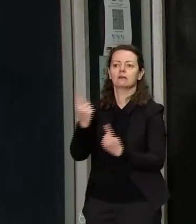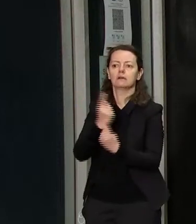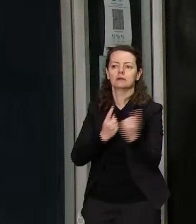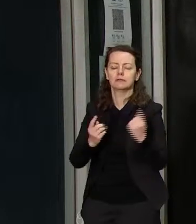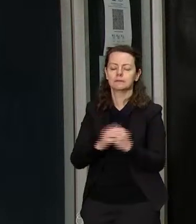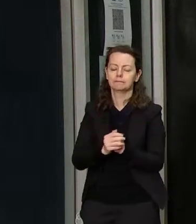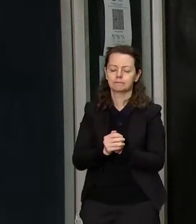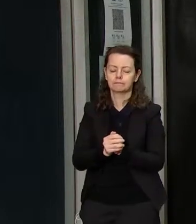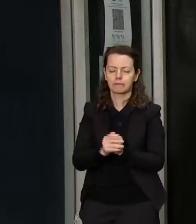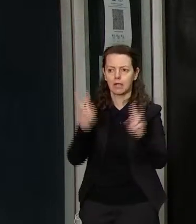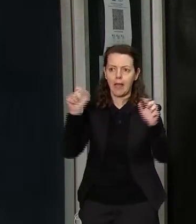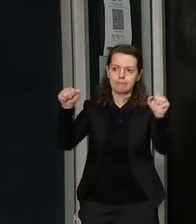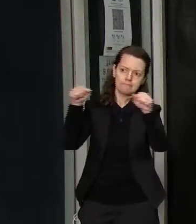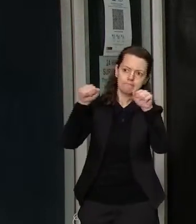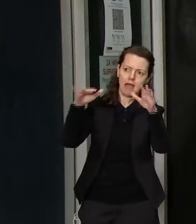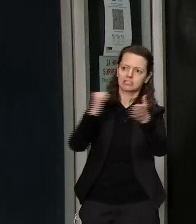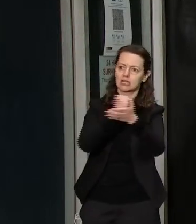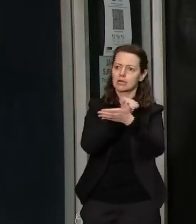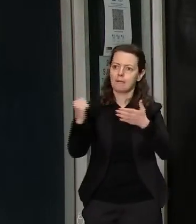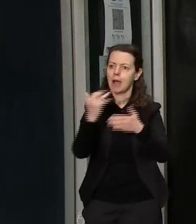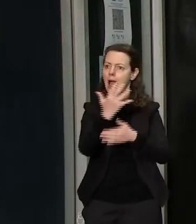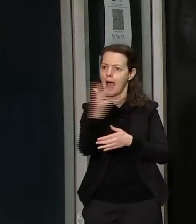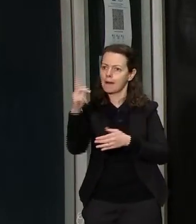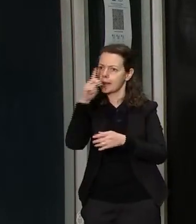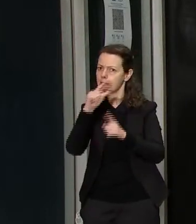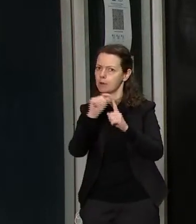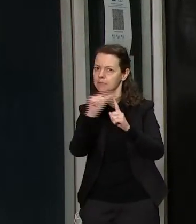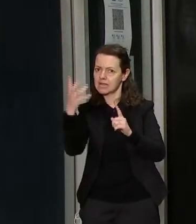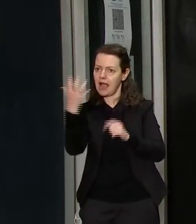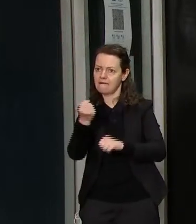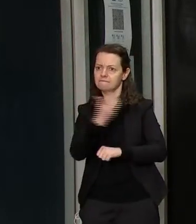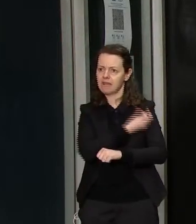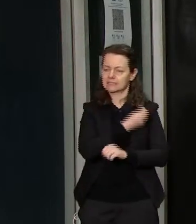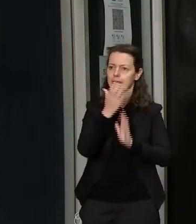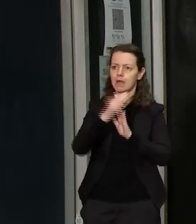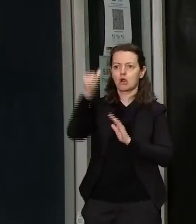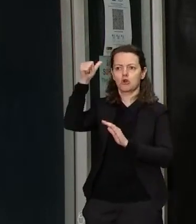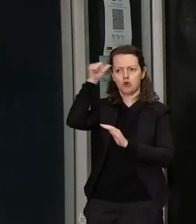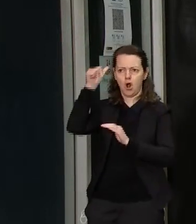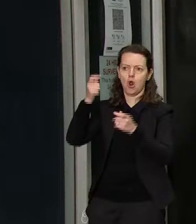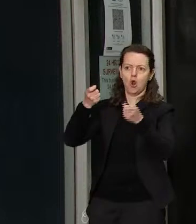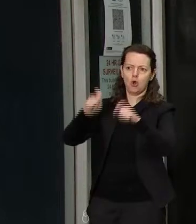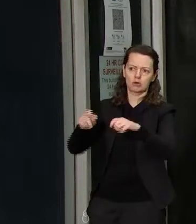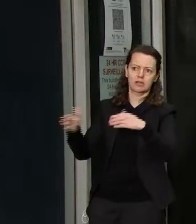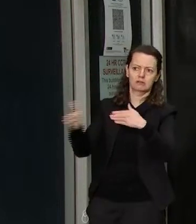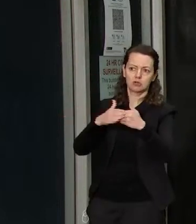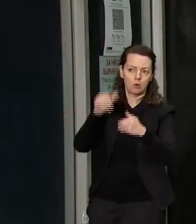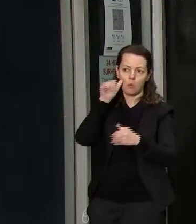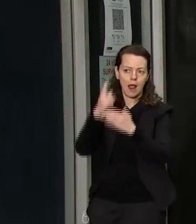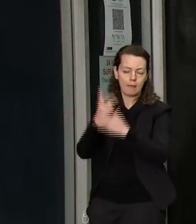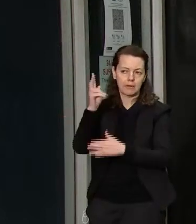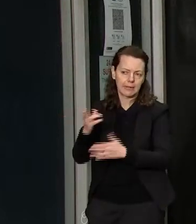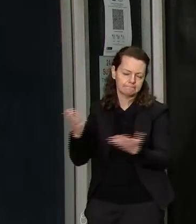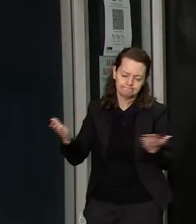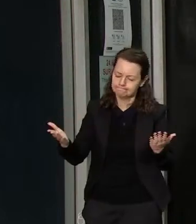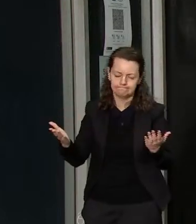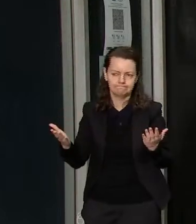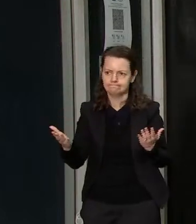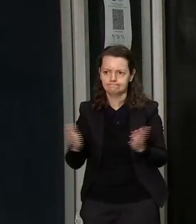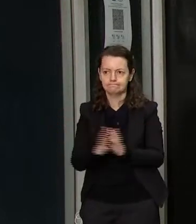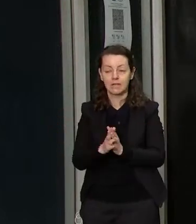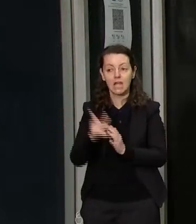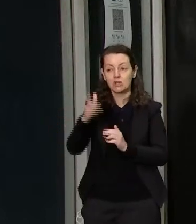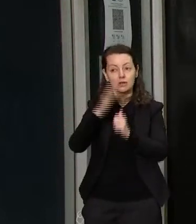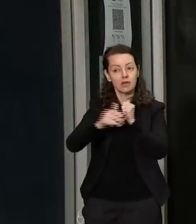number, that is really difficult. It does depend on the vaccines that are used and in what proportion. Other variants of concern that might